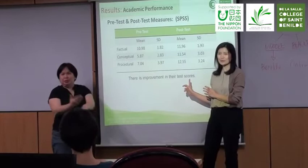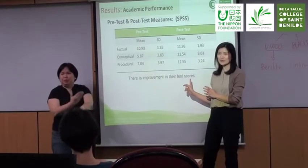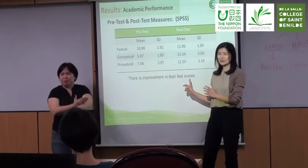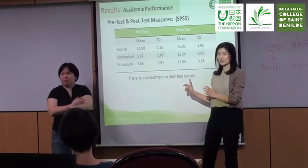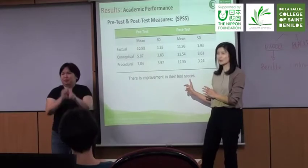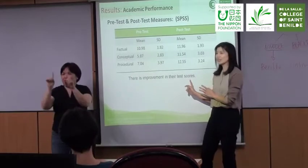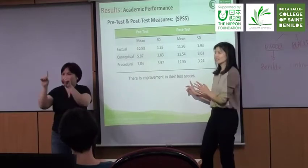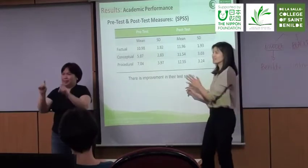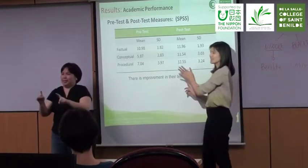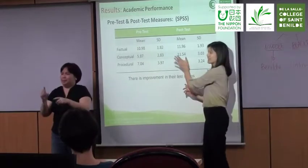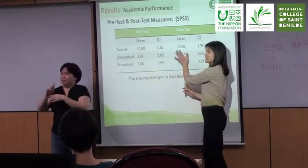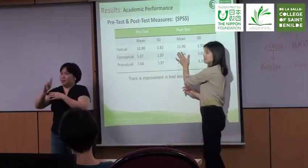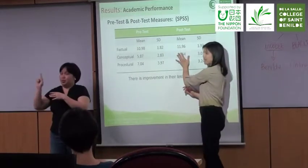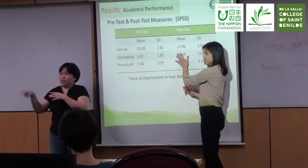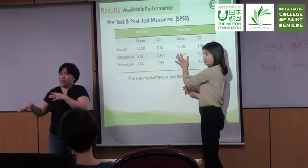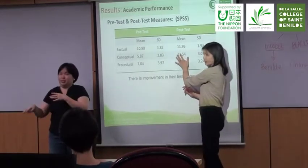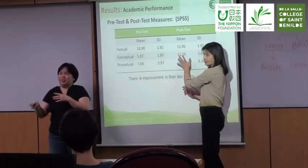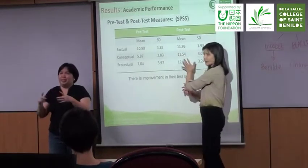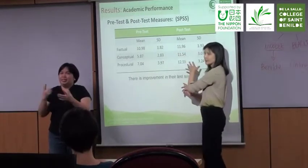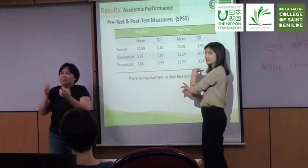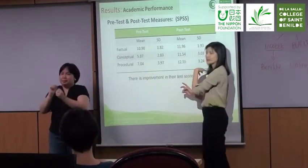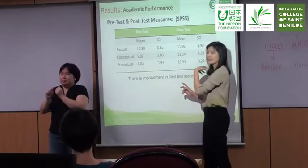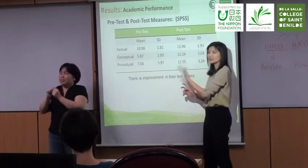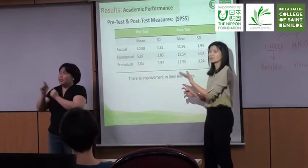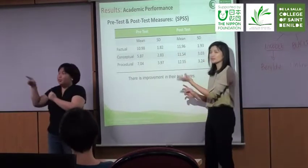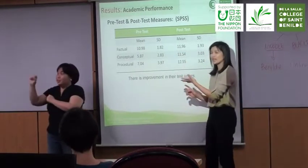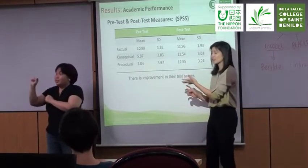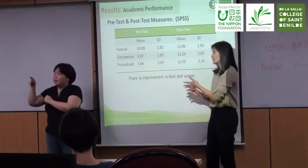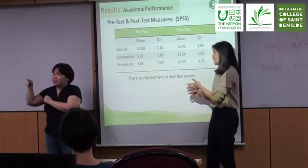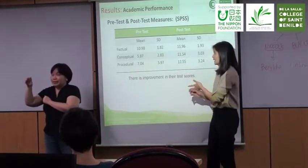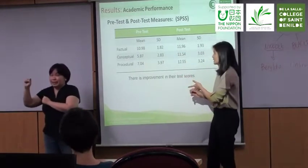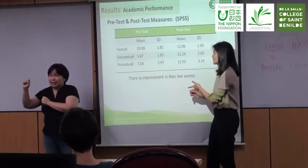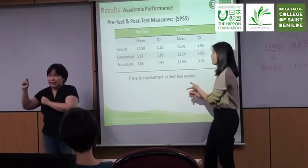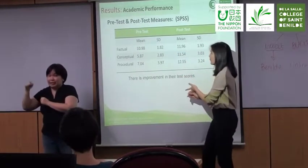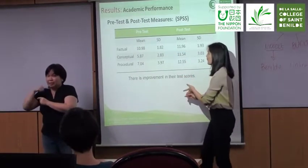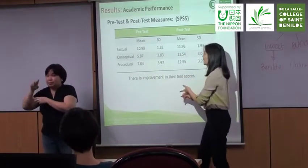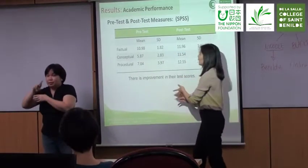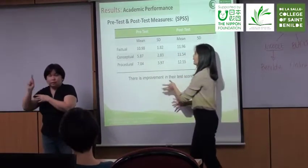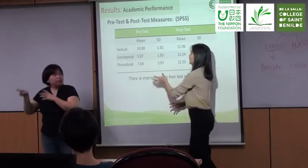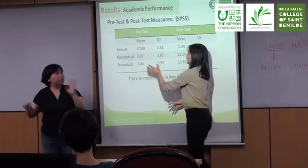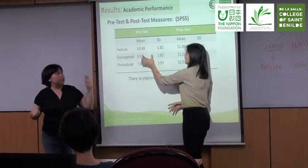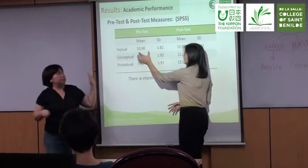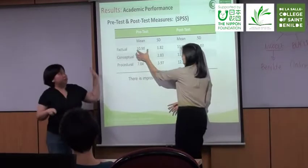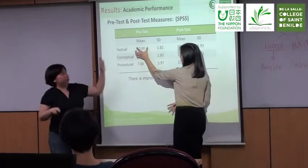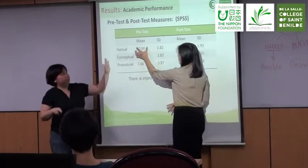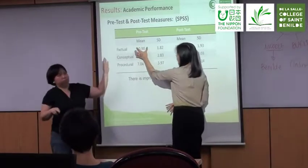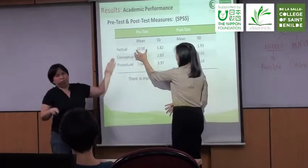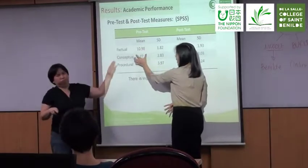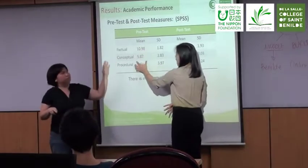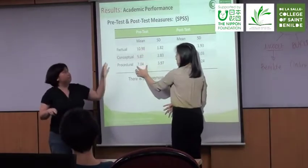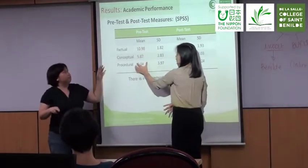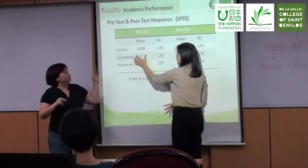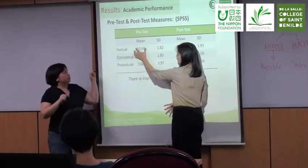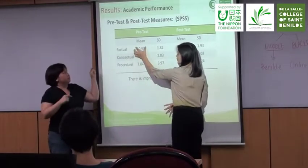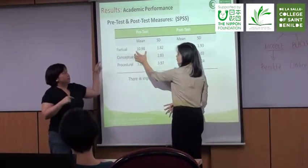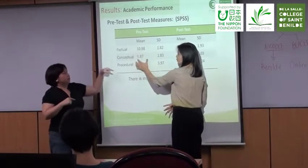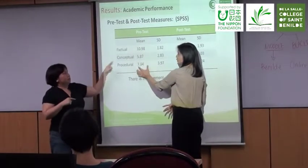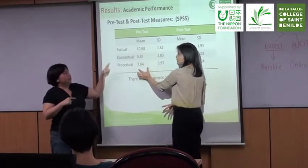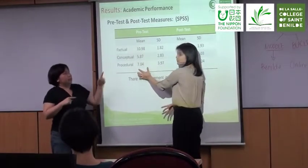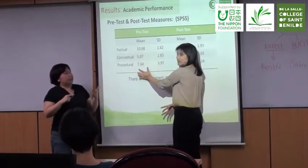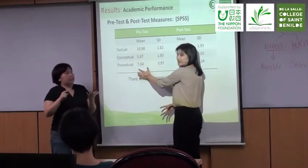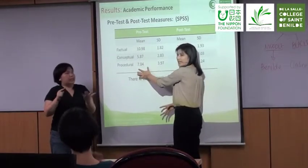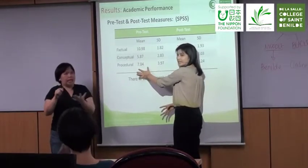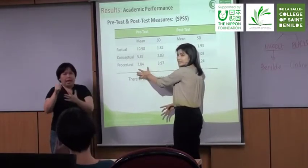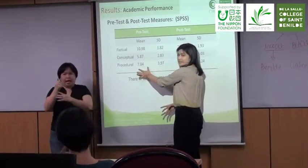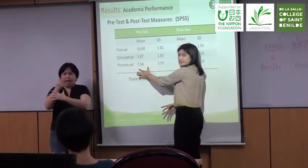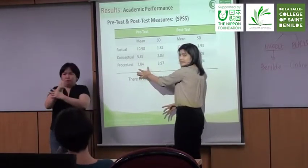It just goes to show, this is the SPSS result, but the interpretation is, ito yung average ng